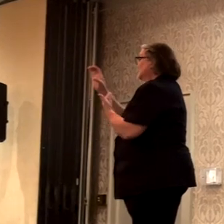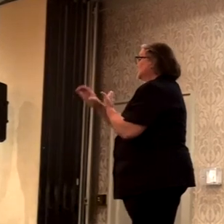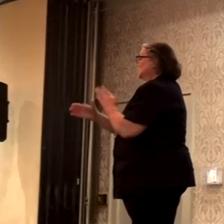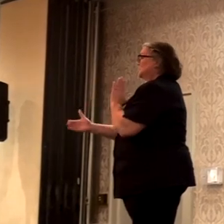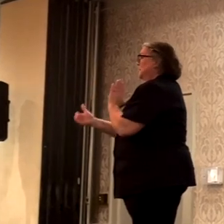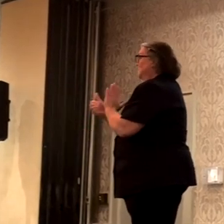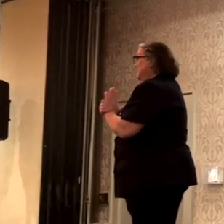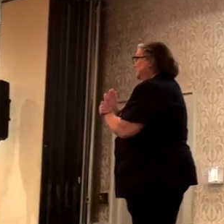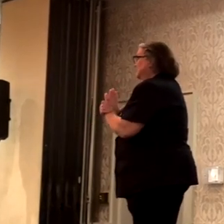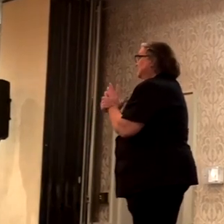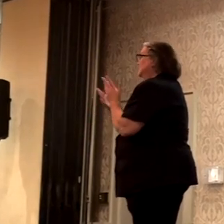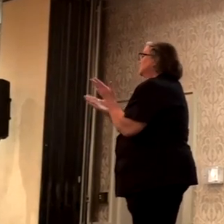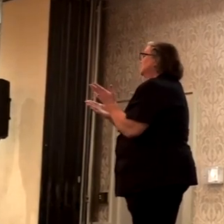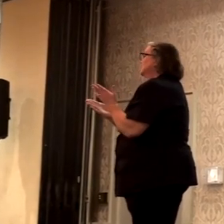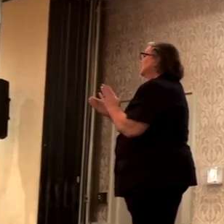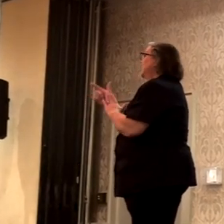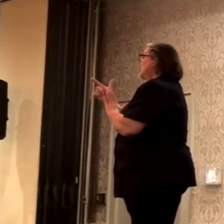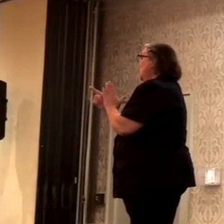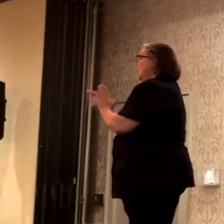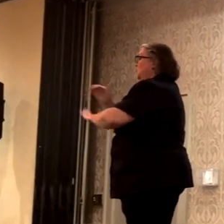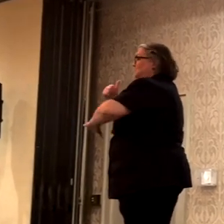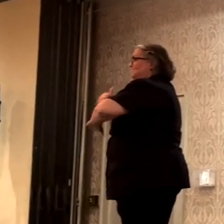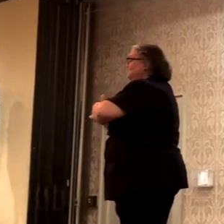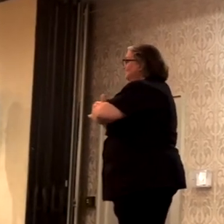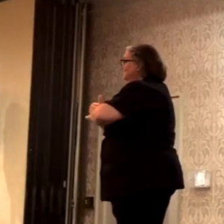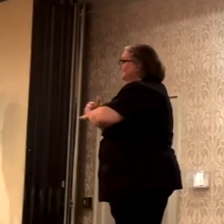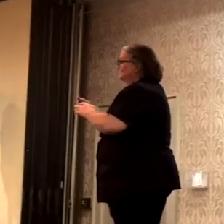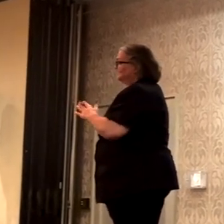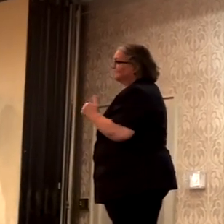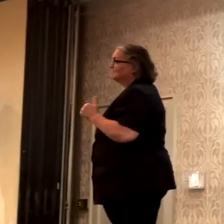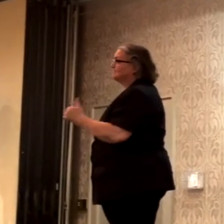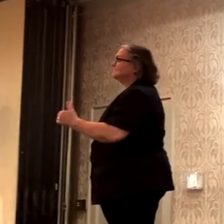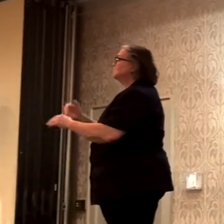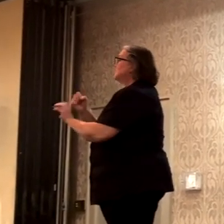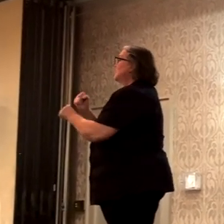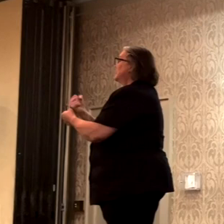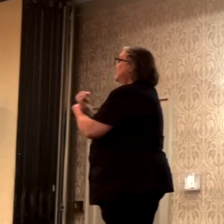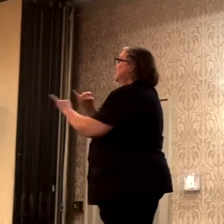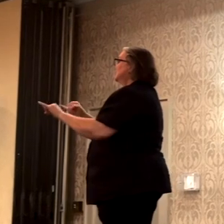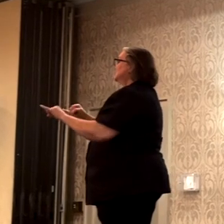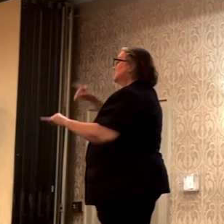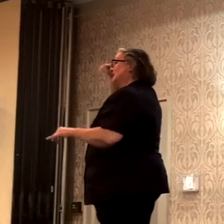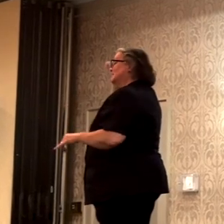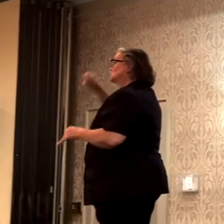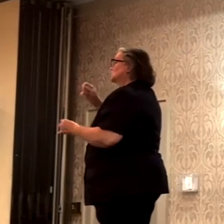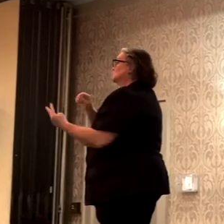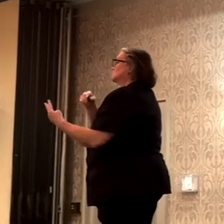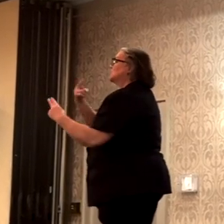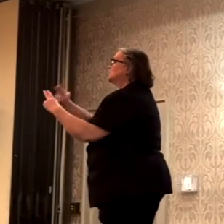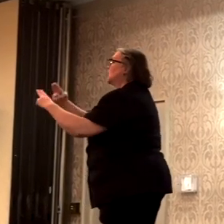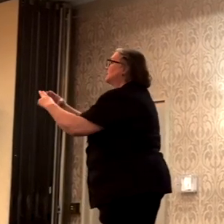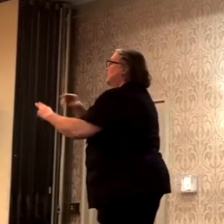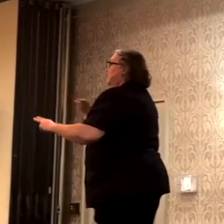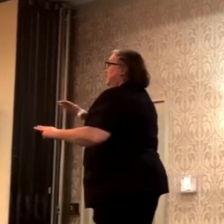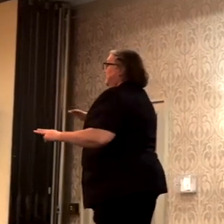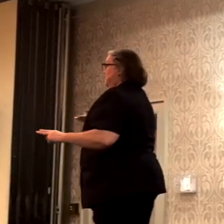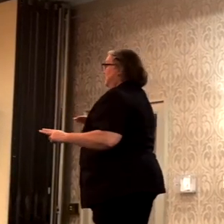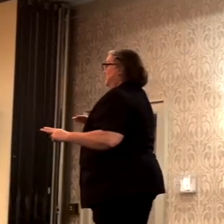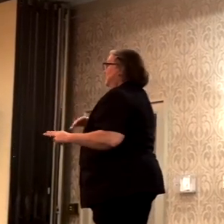amended, legislation was enacted creating an independent judicial nominating committee